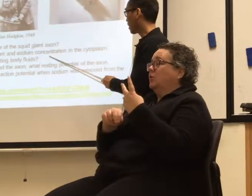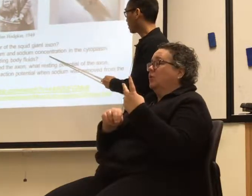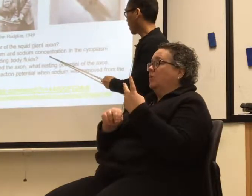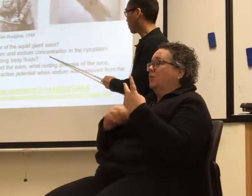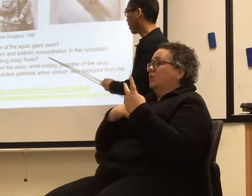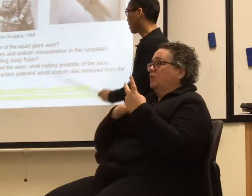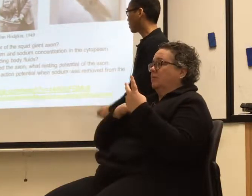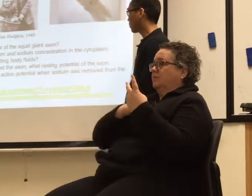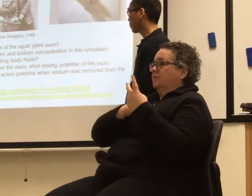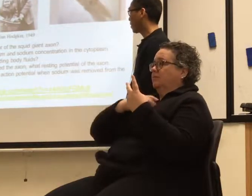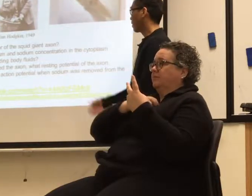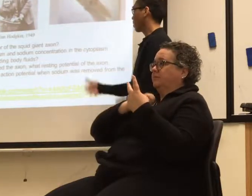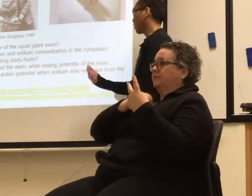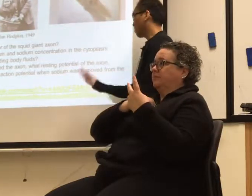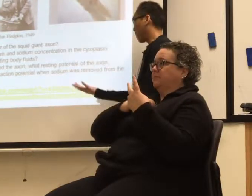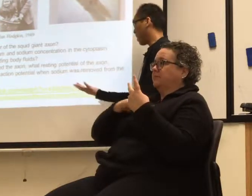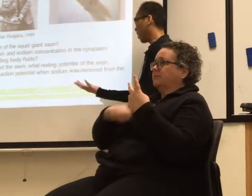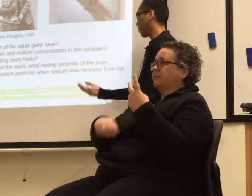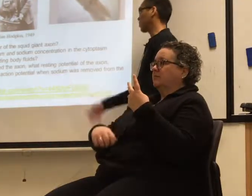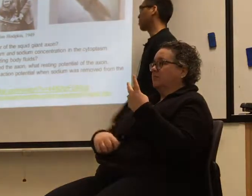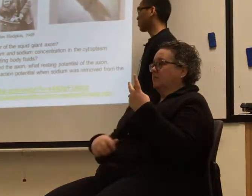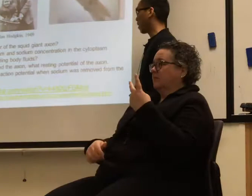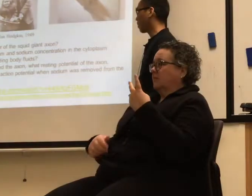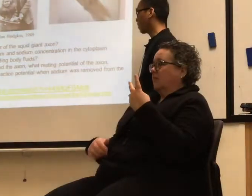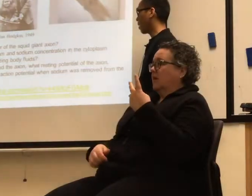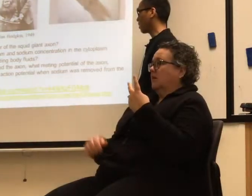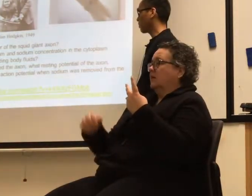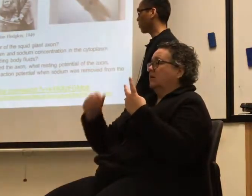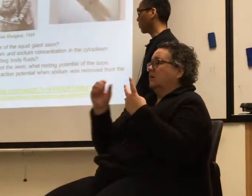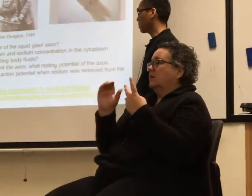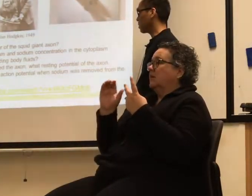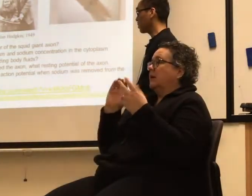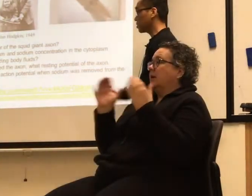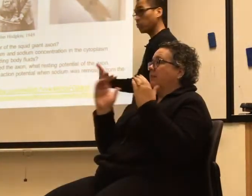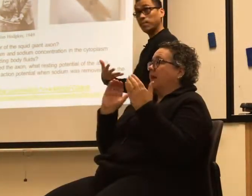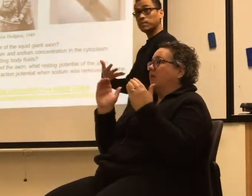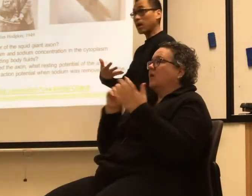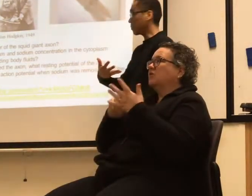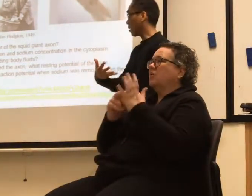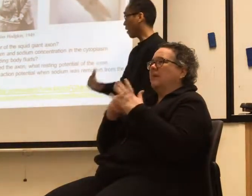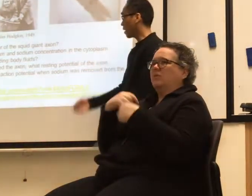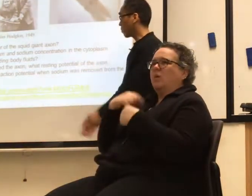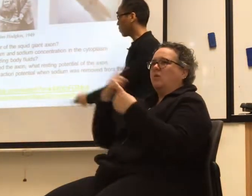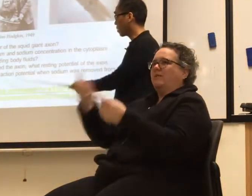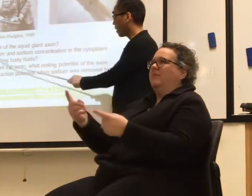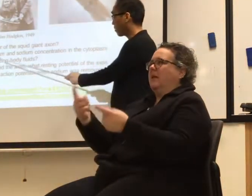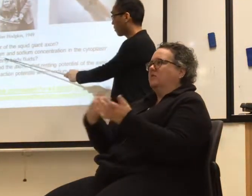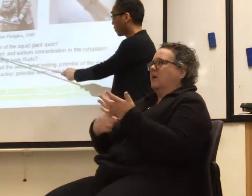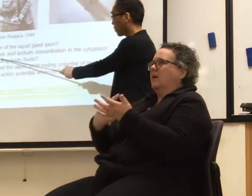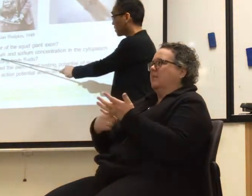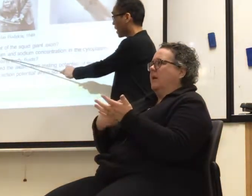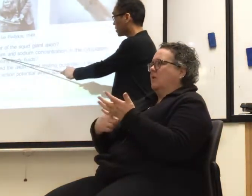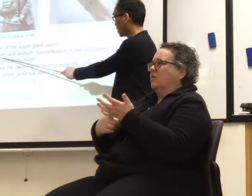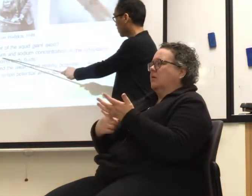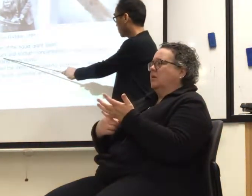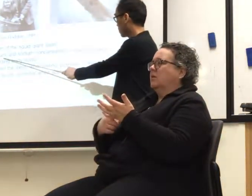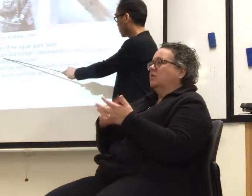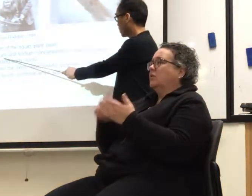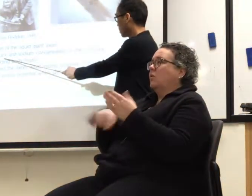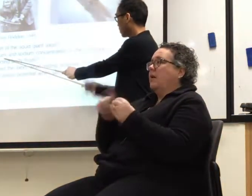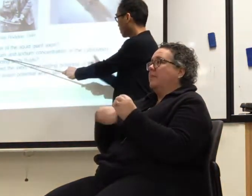in the cytoplasm compared to the surrounding body. I mean, just what we've been talking about, right? What about it for